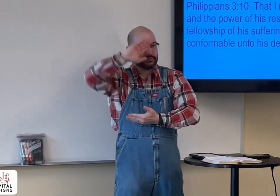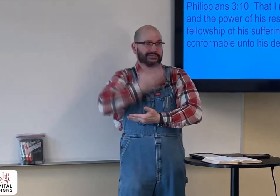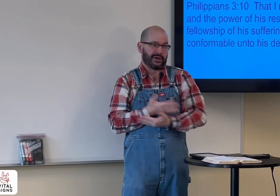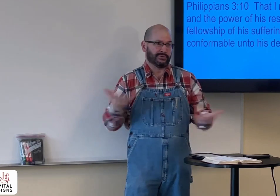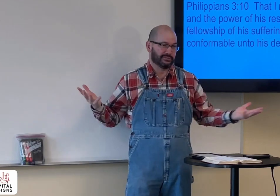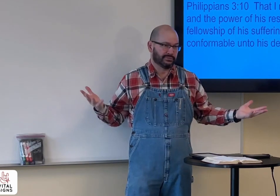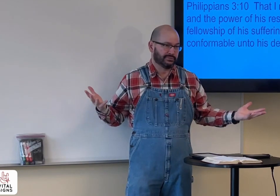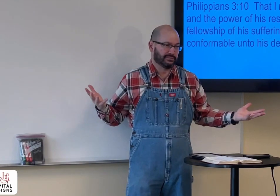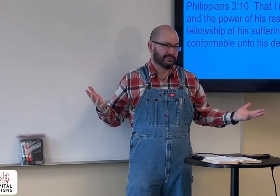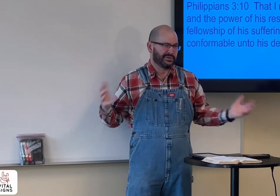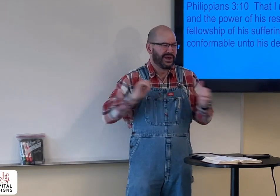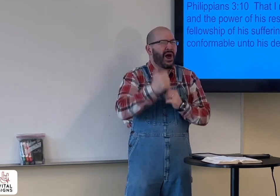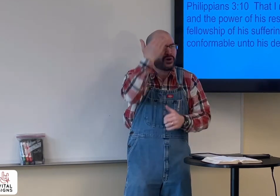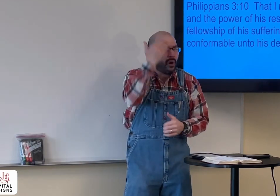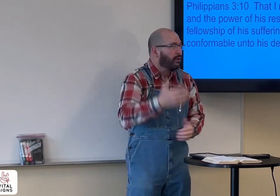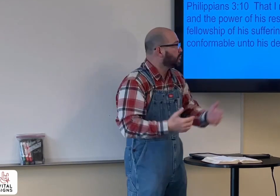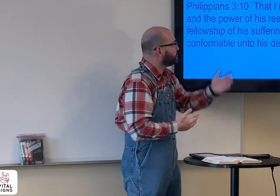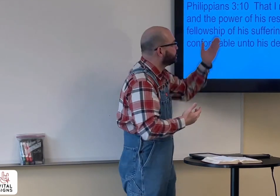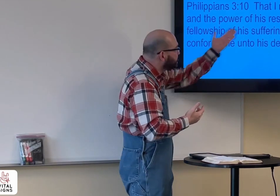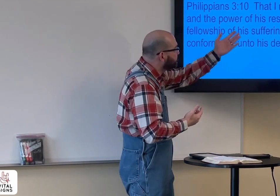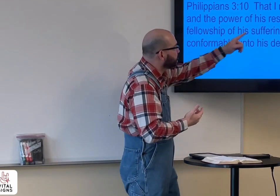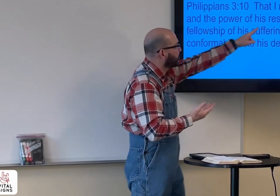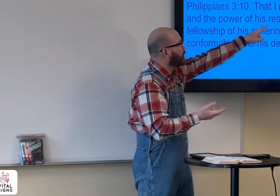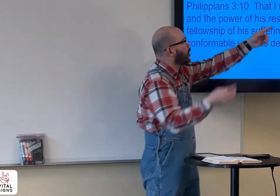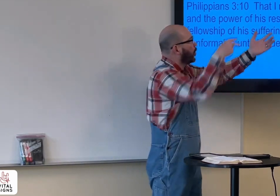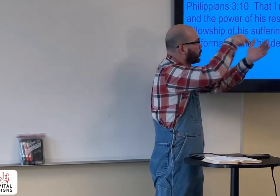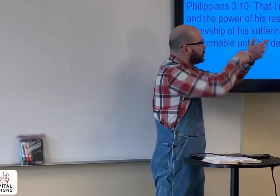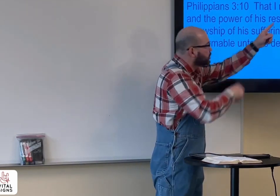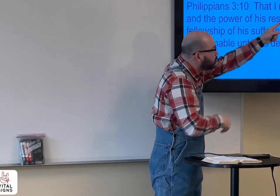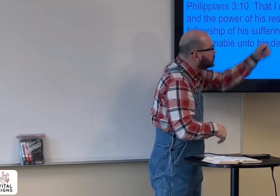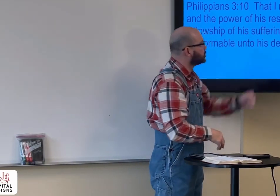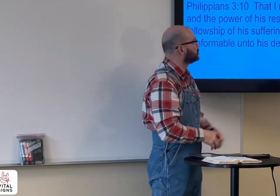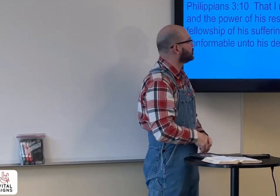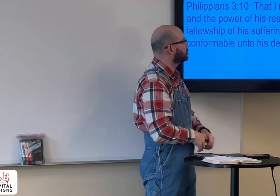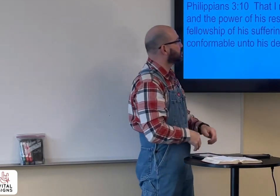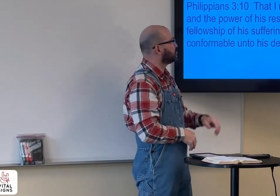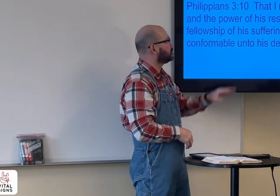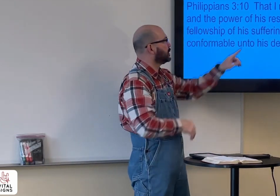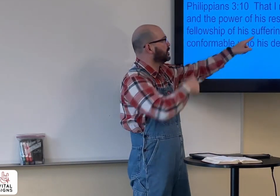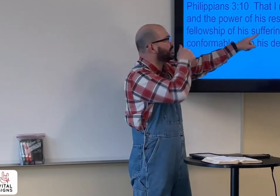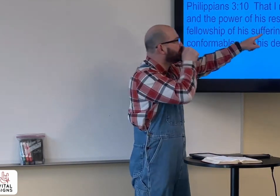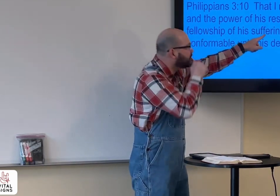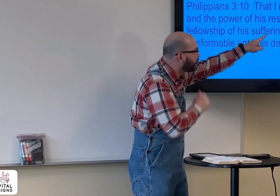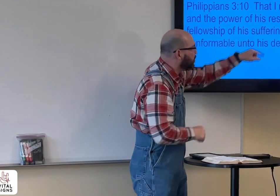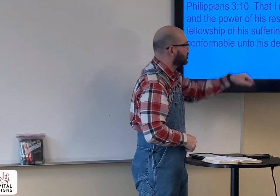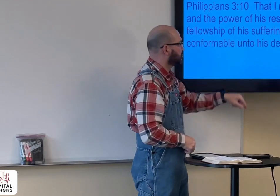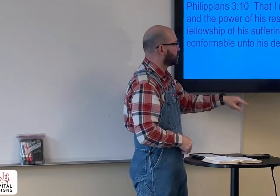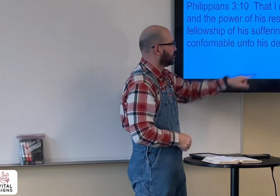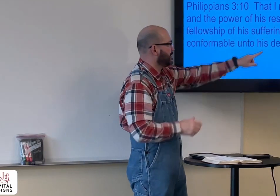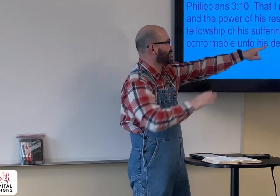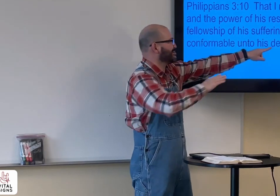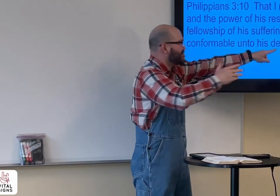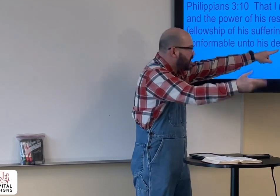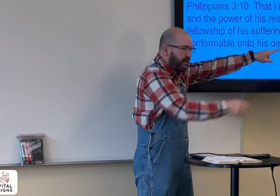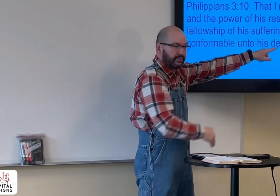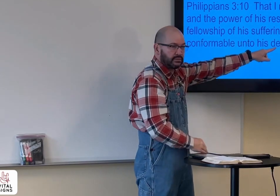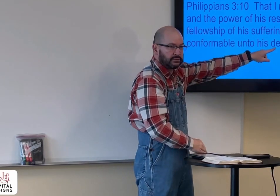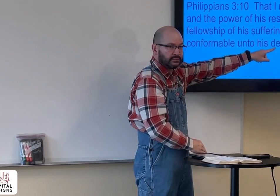Jesus. How do we know? Because of the resurrection, because of His suffering, because of His death.